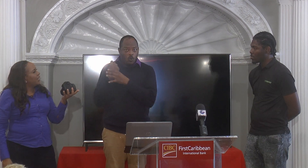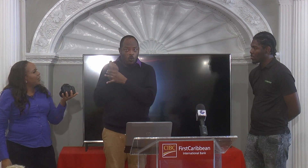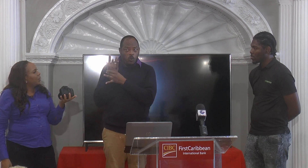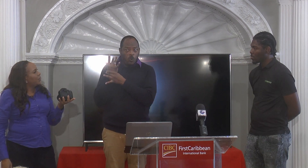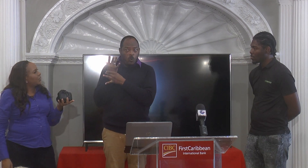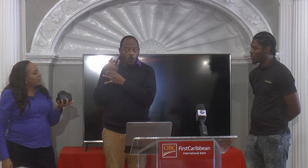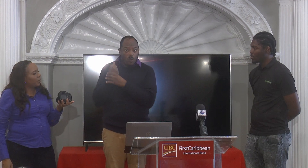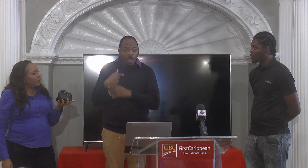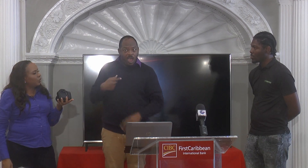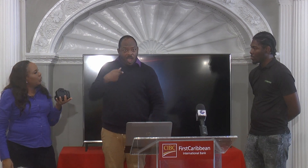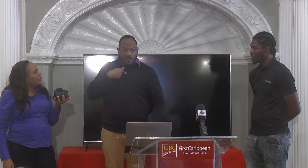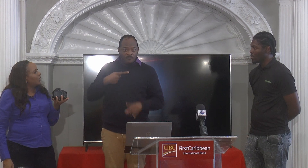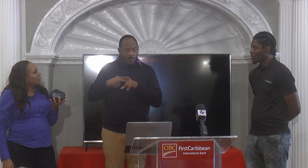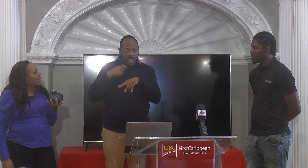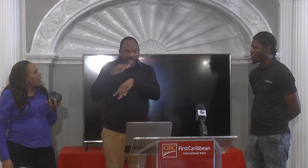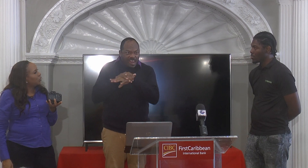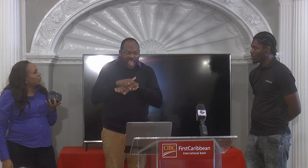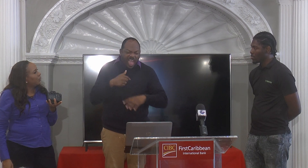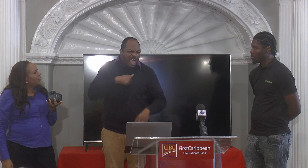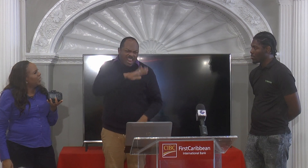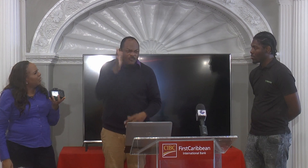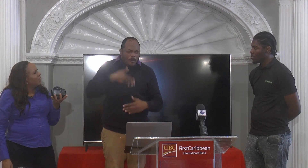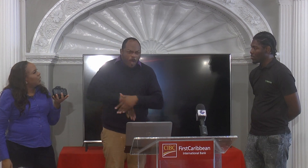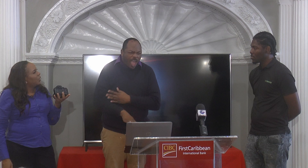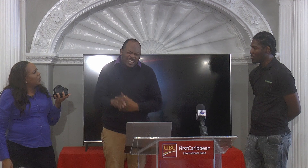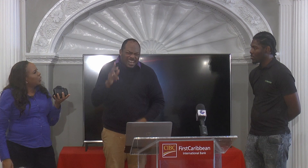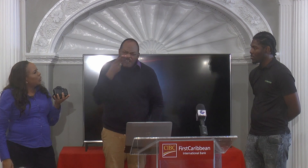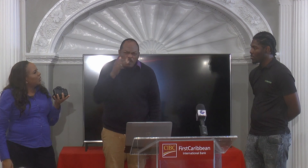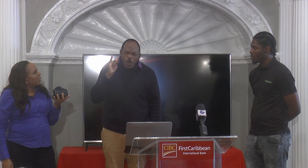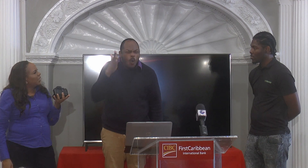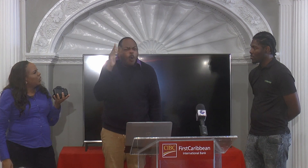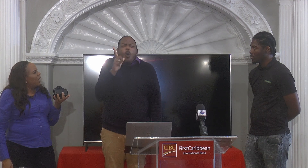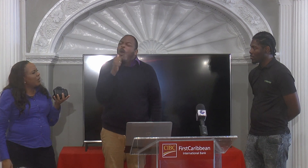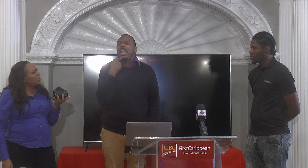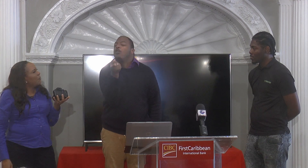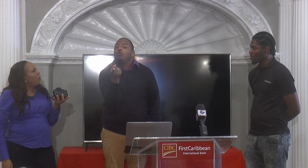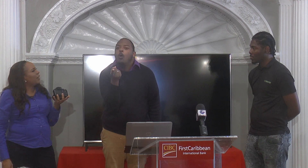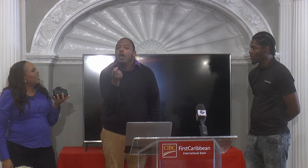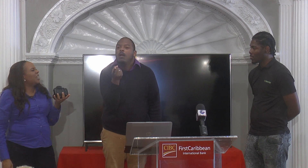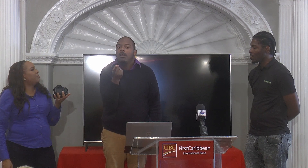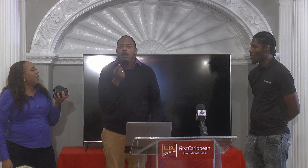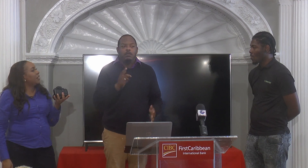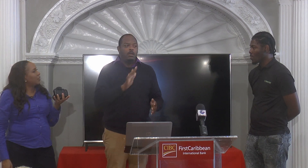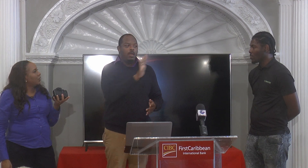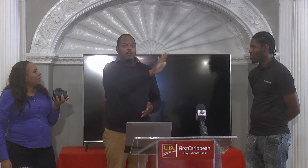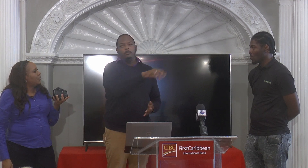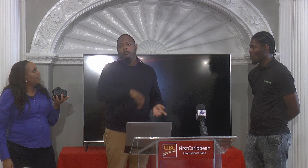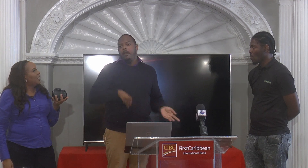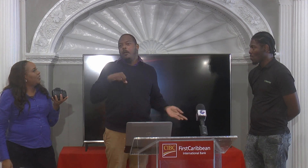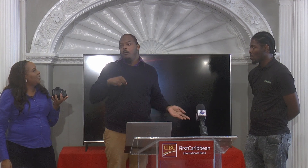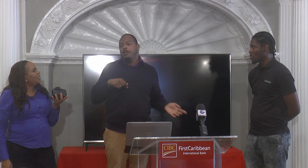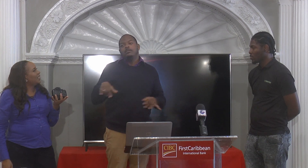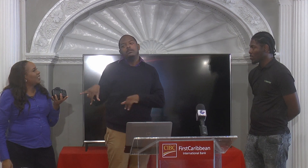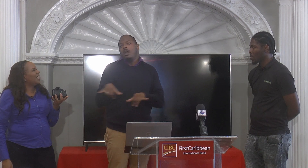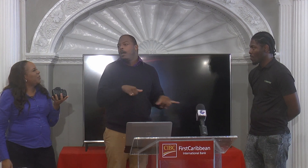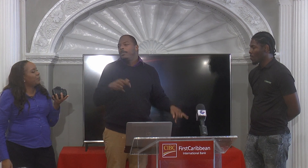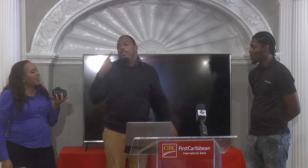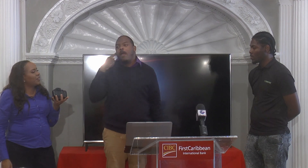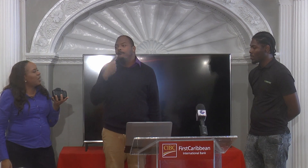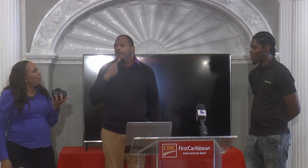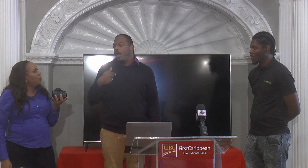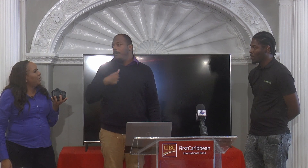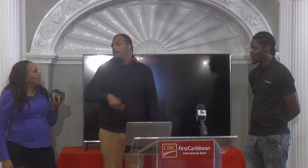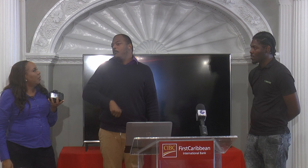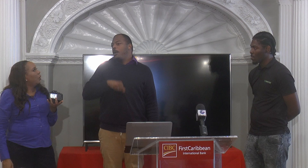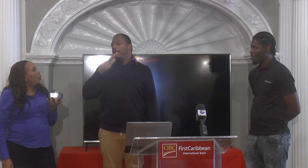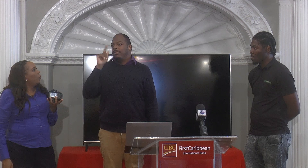you say hearing impaired to her, do you understand how she would feel? I was not born impaired. There's nothing that's